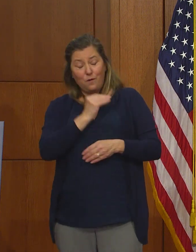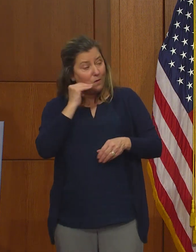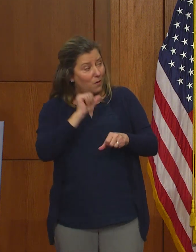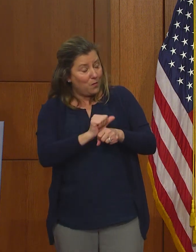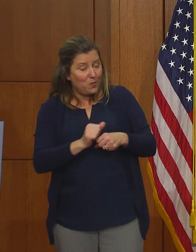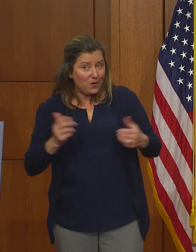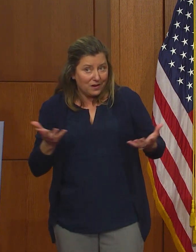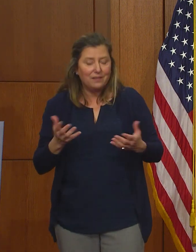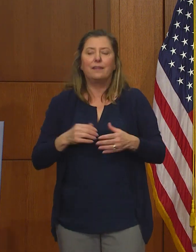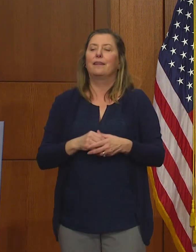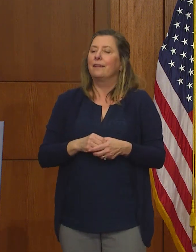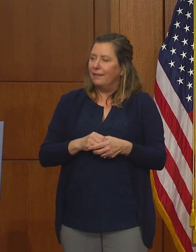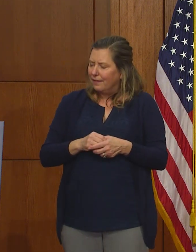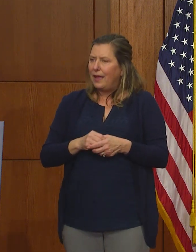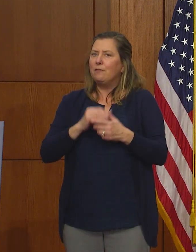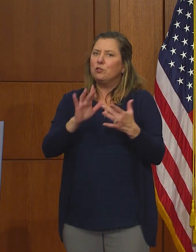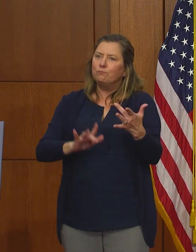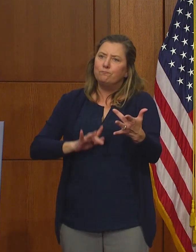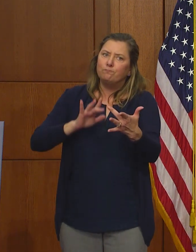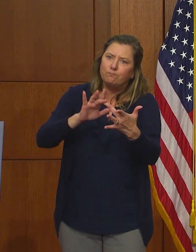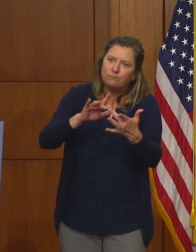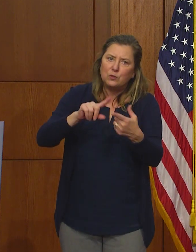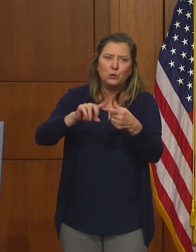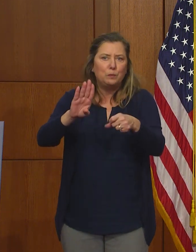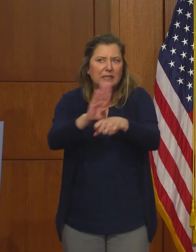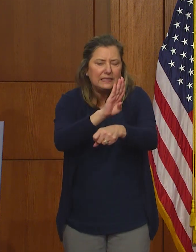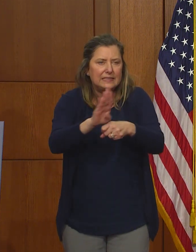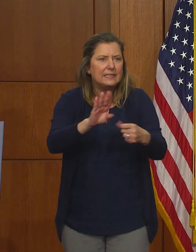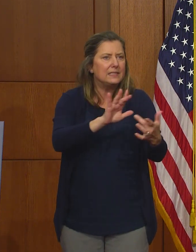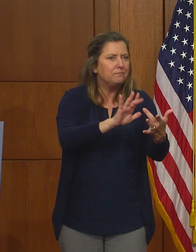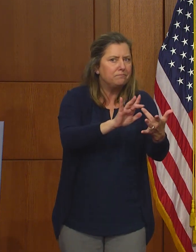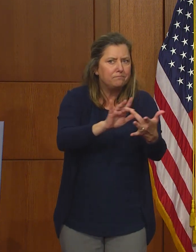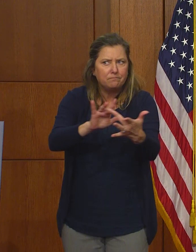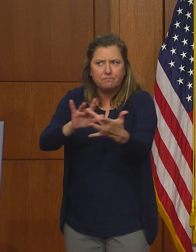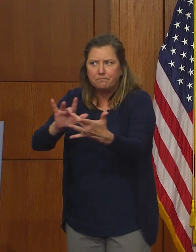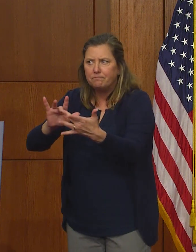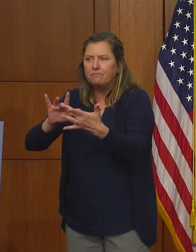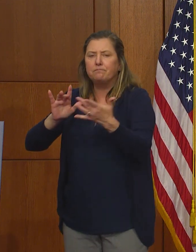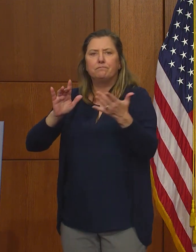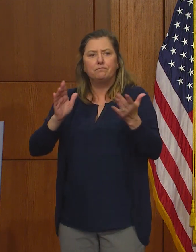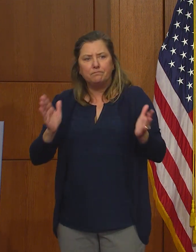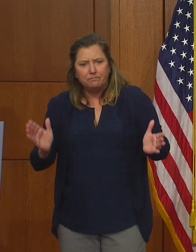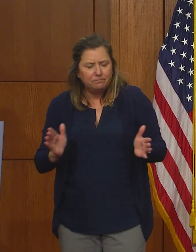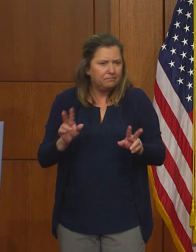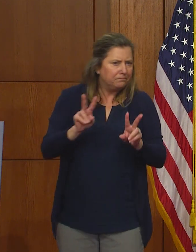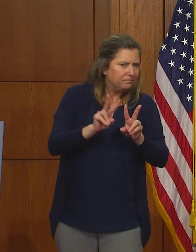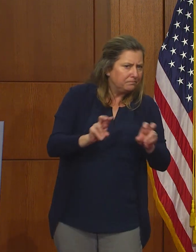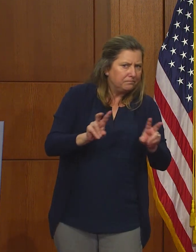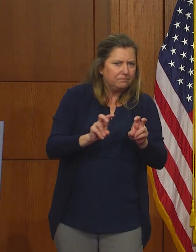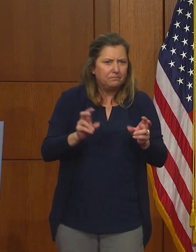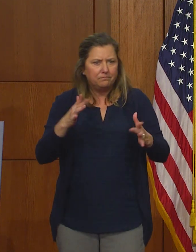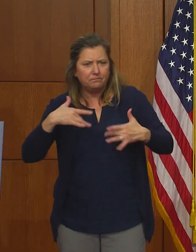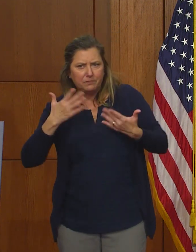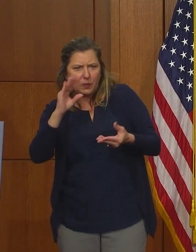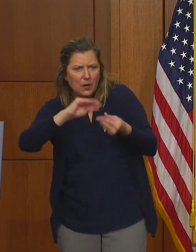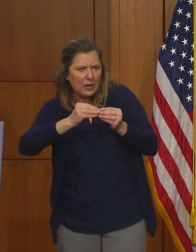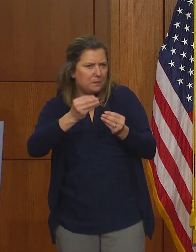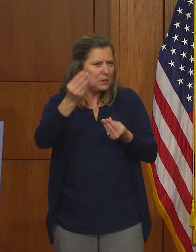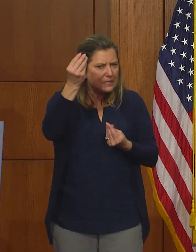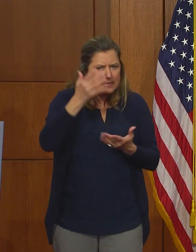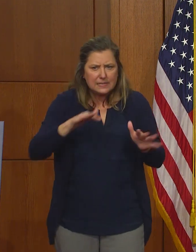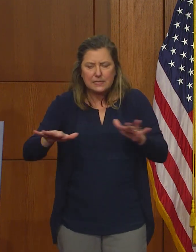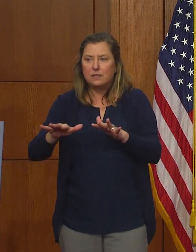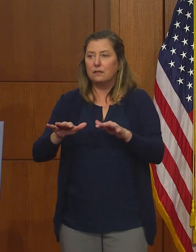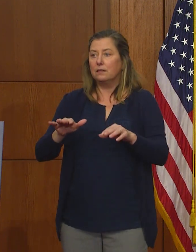to continue to reach out to our businesses, to continue to assess the data, continue to look at our